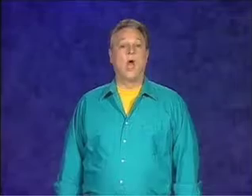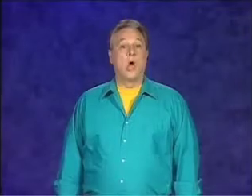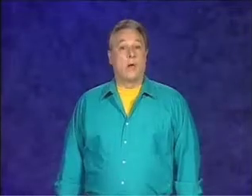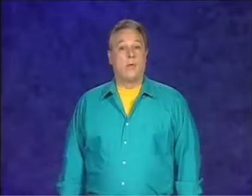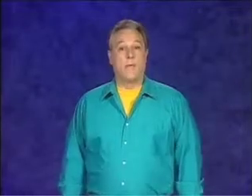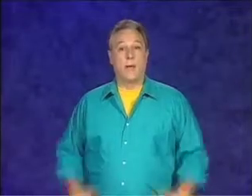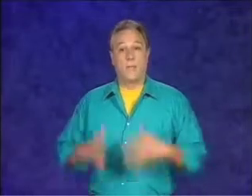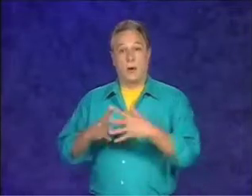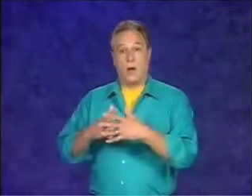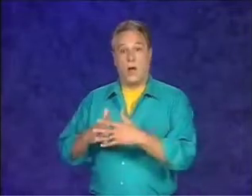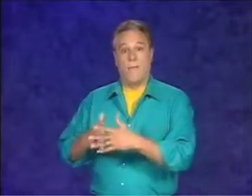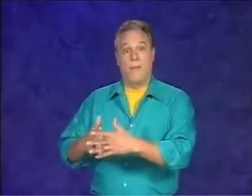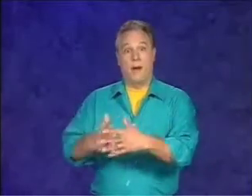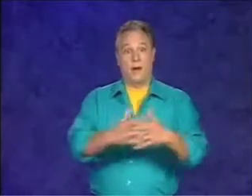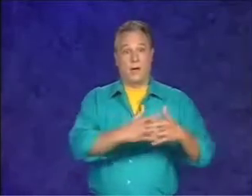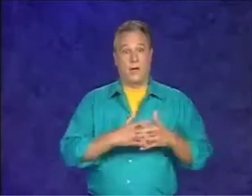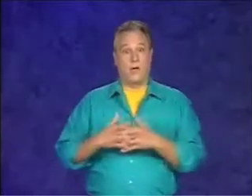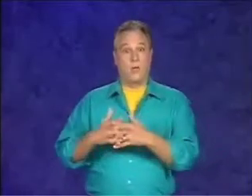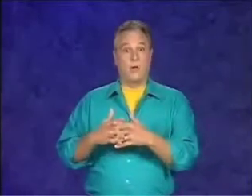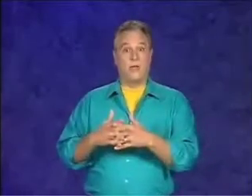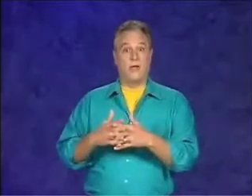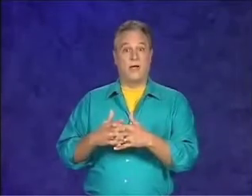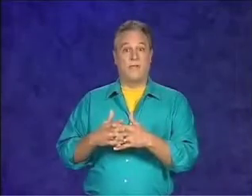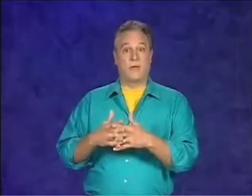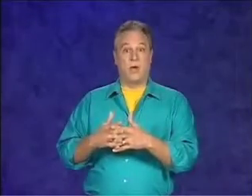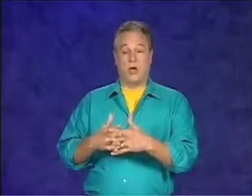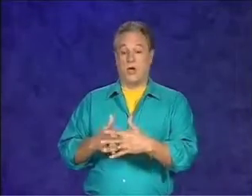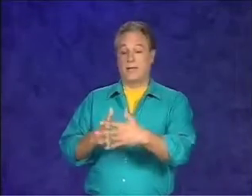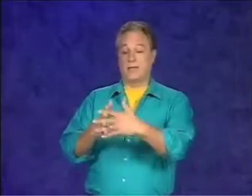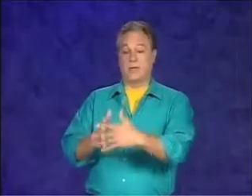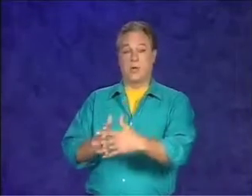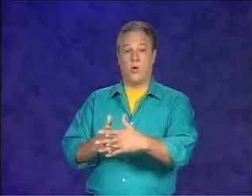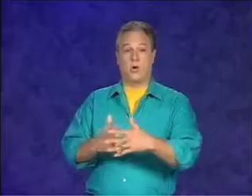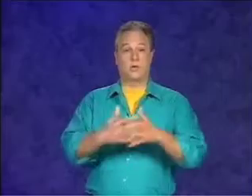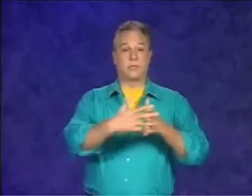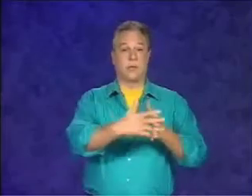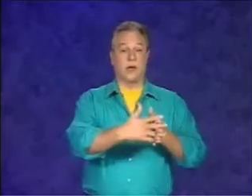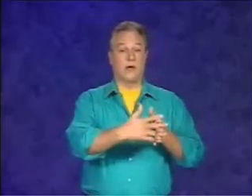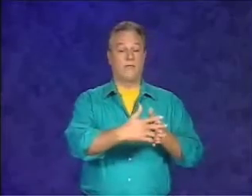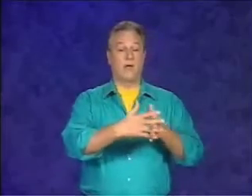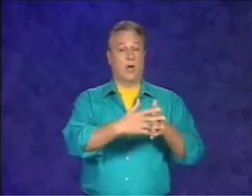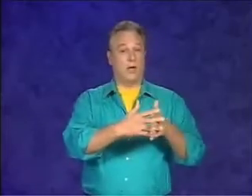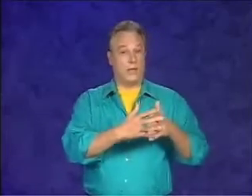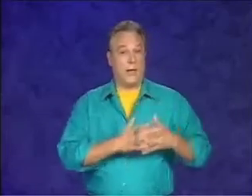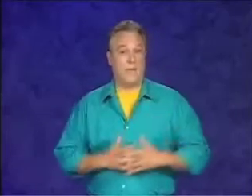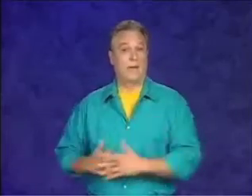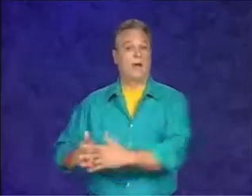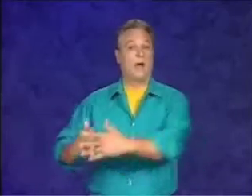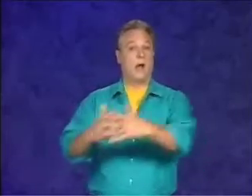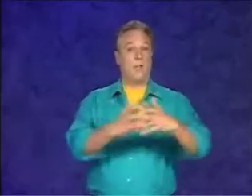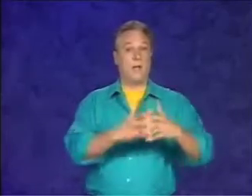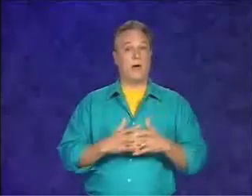We remember America when we think of the logs at the corners of a log cabin.